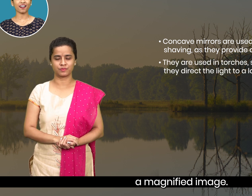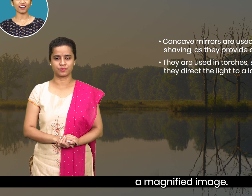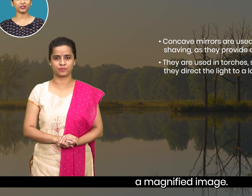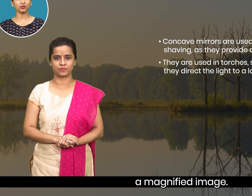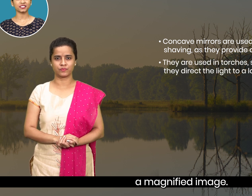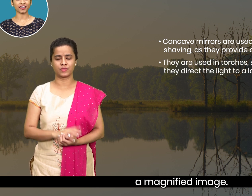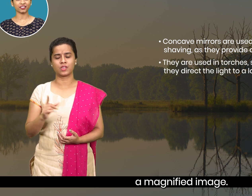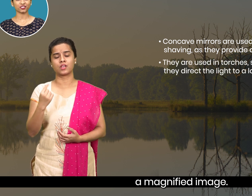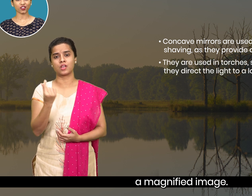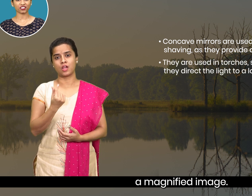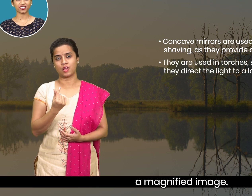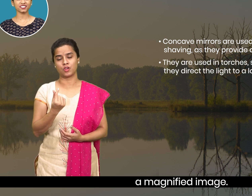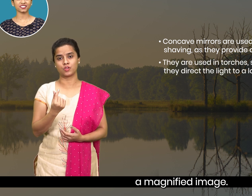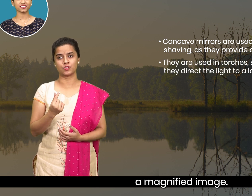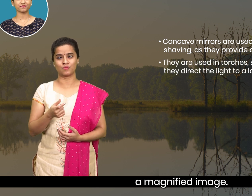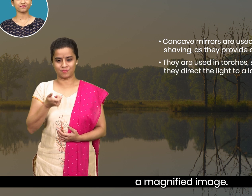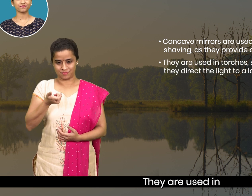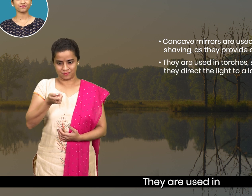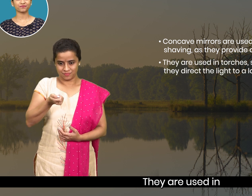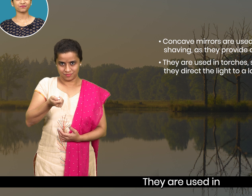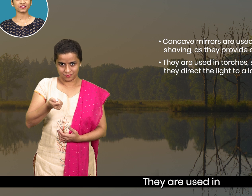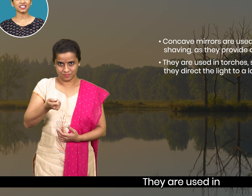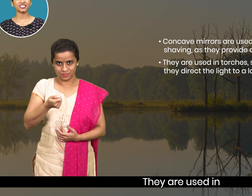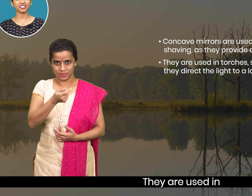They are used in torches,